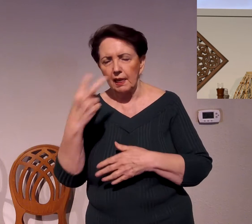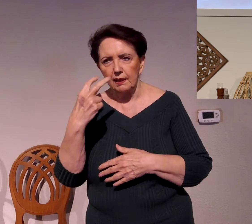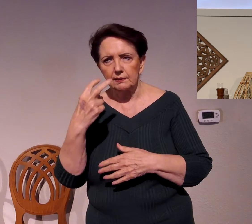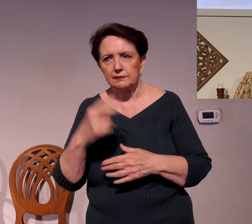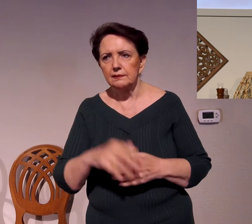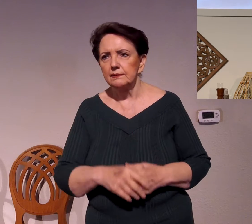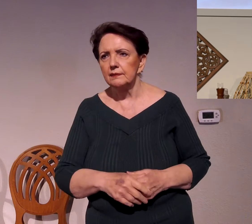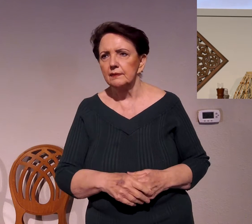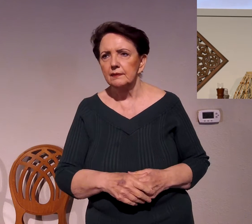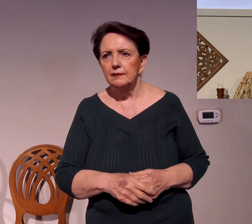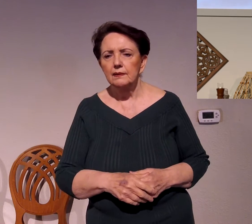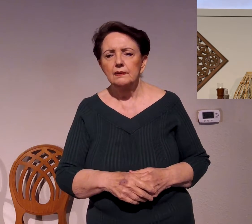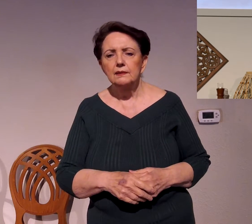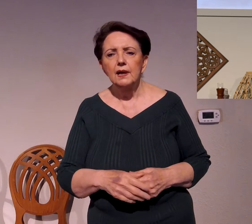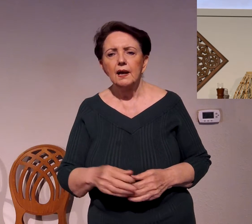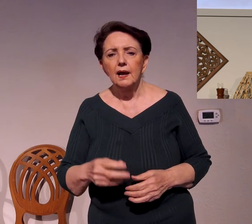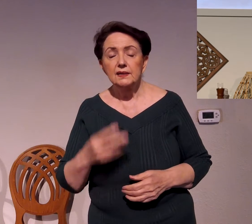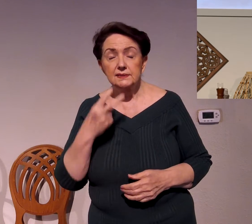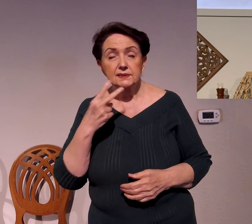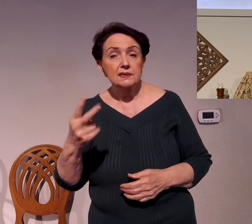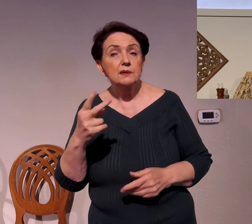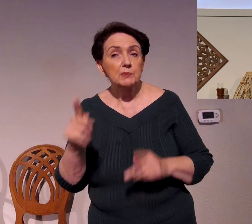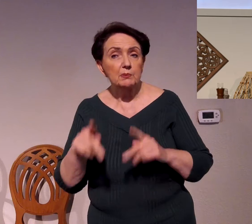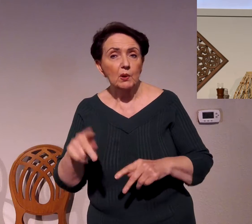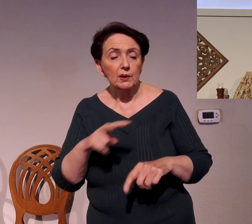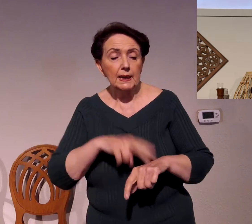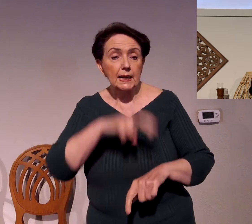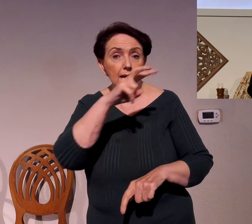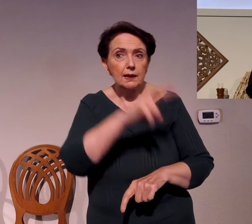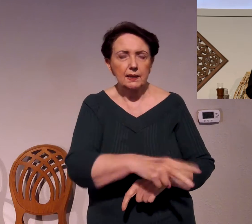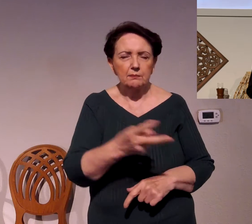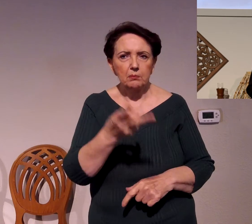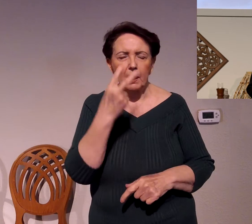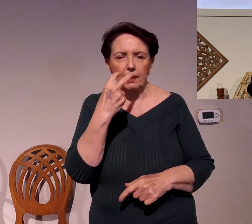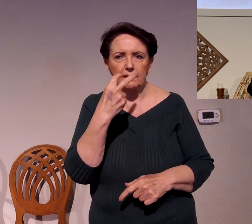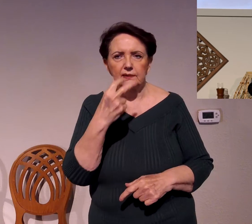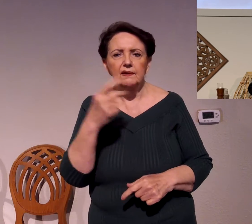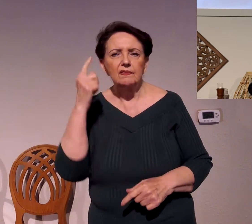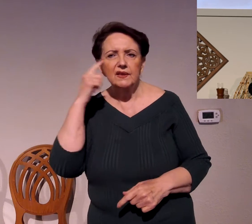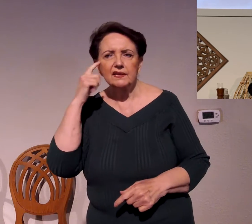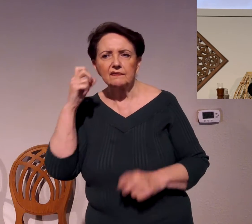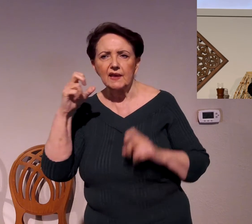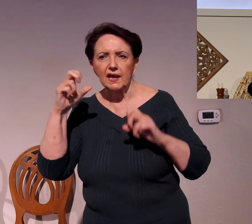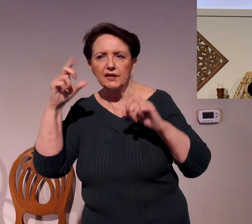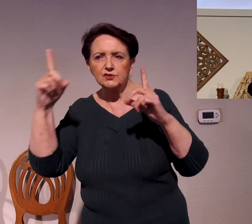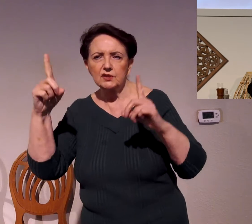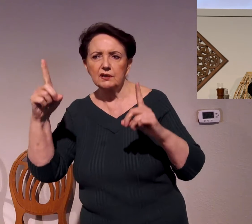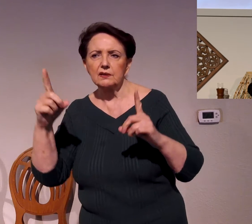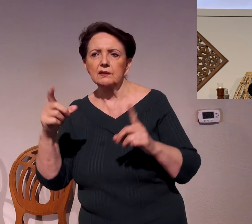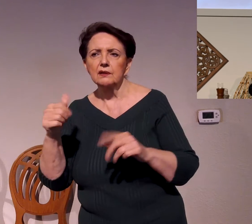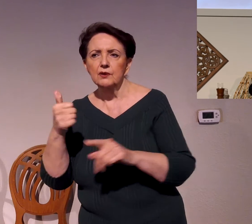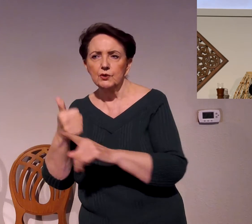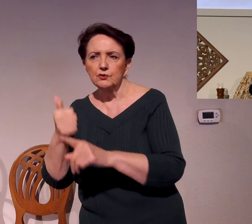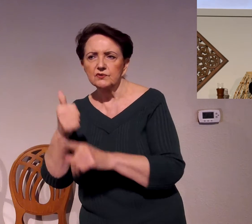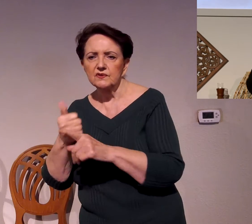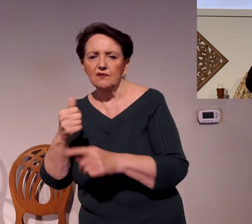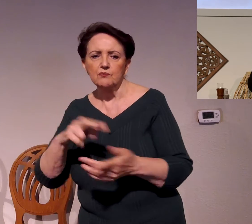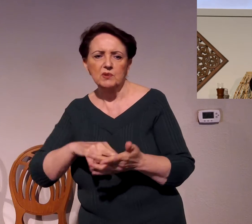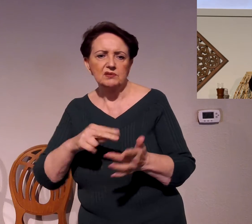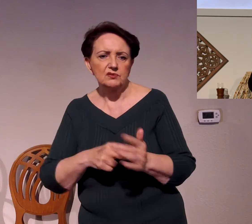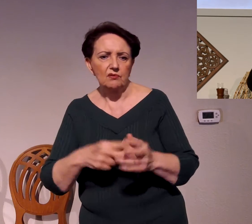many times I watch people leap blind, thinking that educating yourself is somehow overly analyzing or